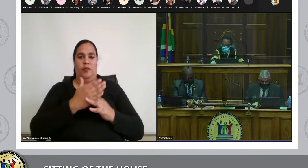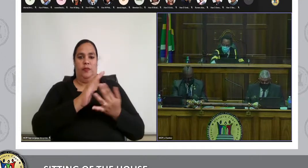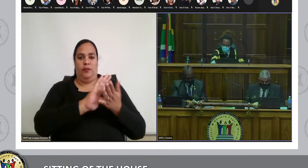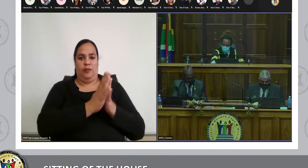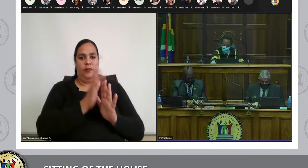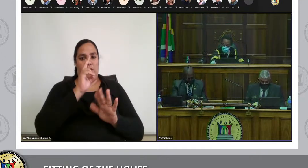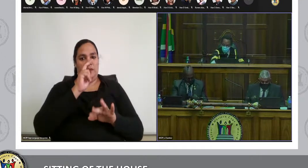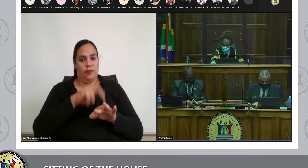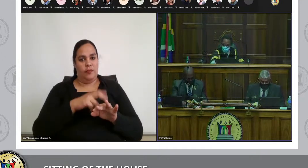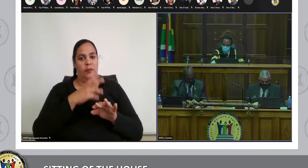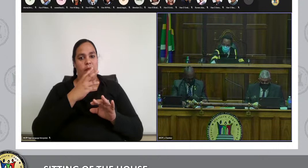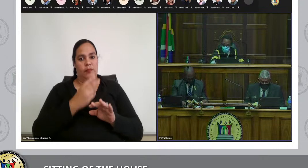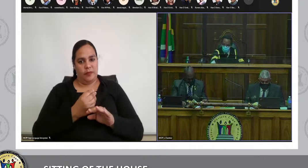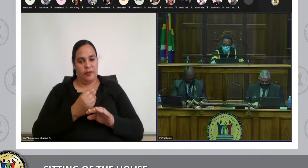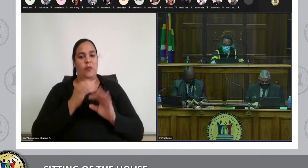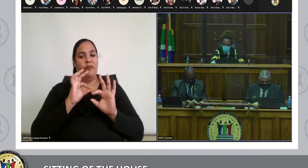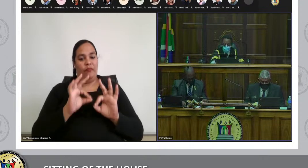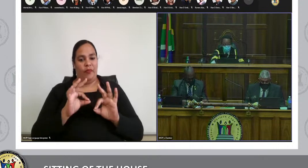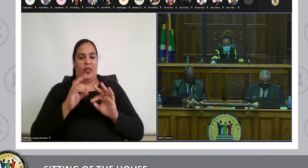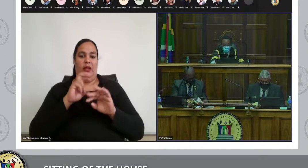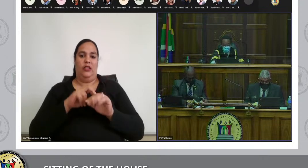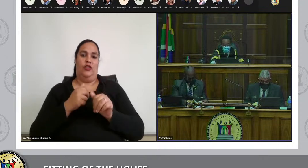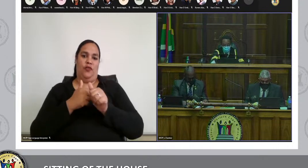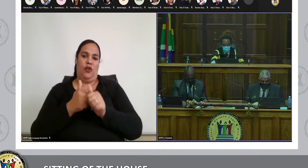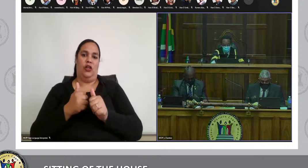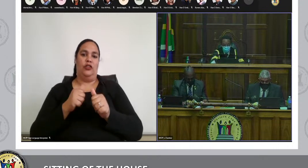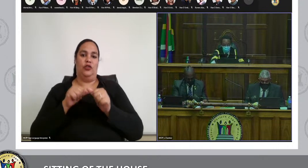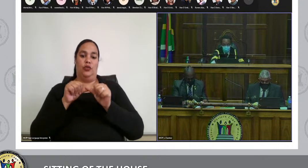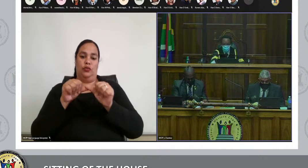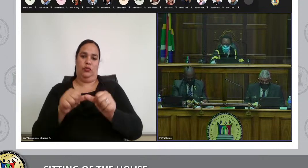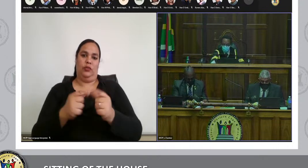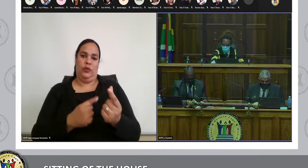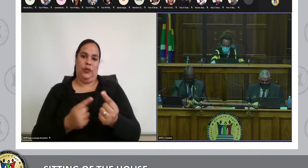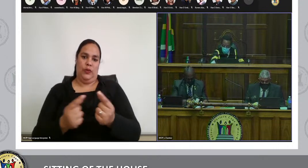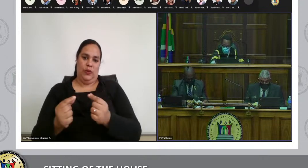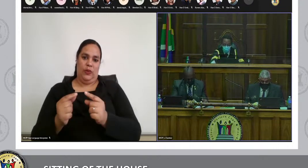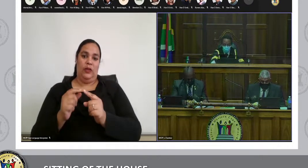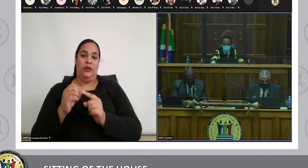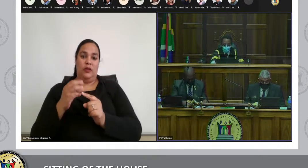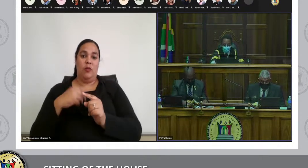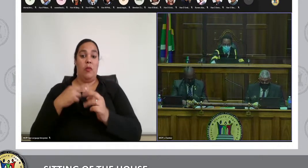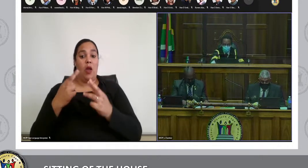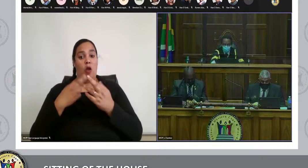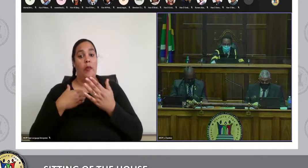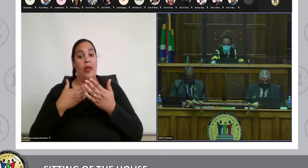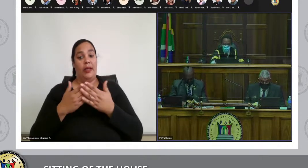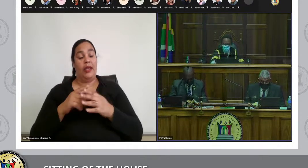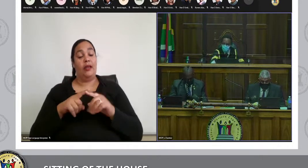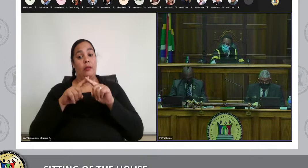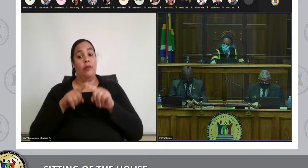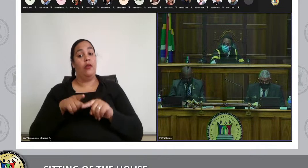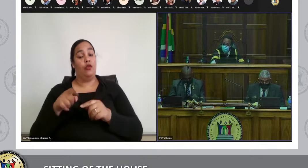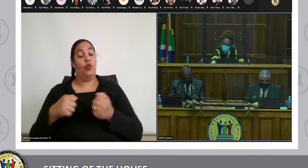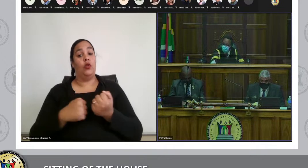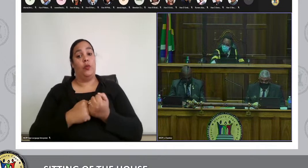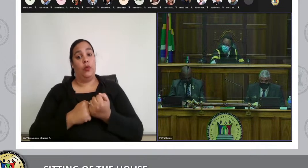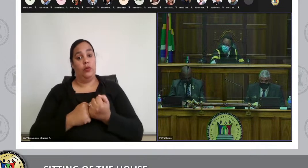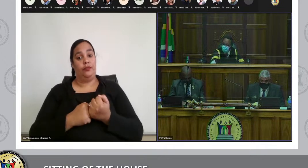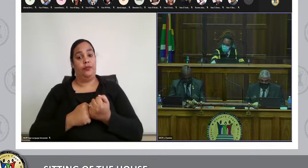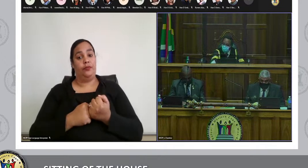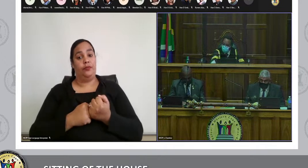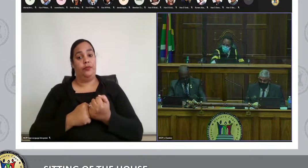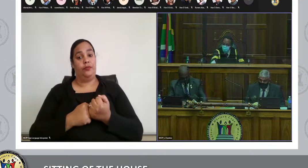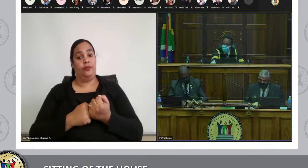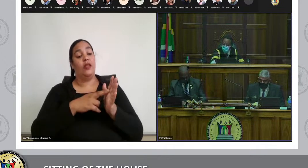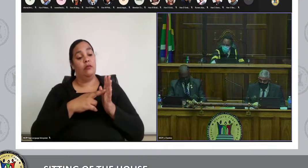need to have the decorum that is necessary to carry us through, and I hope I can count on your support. May I request